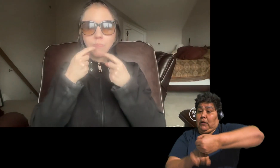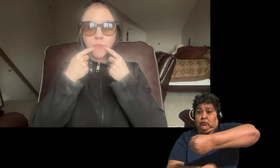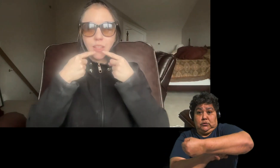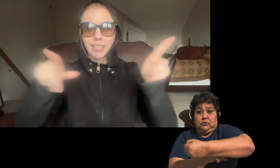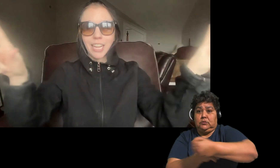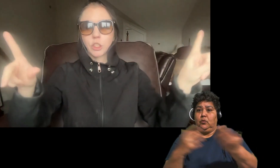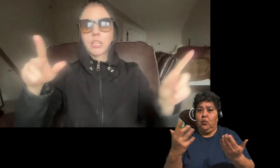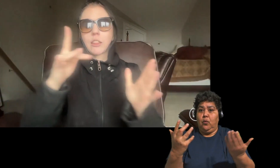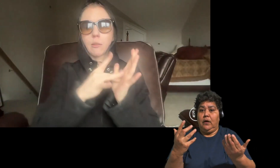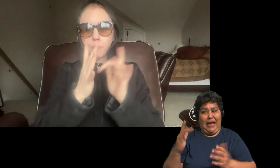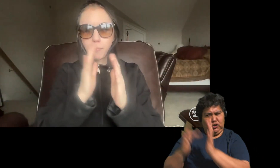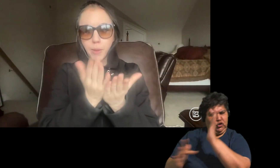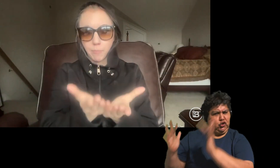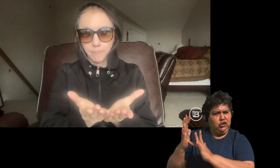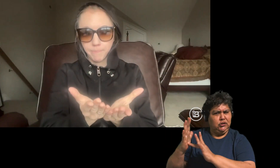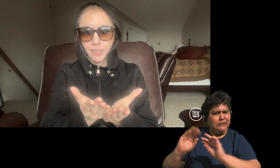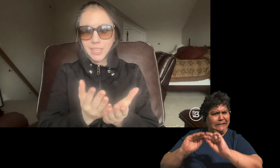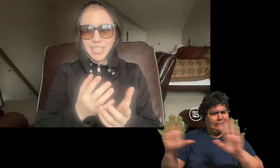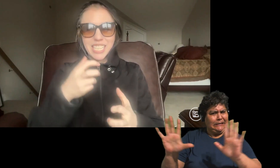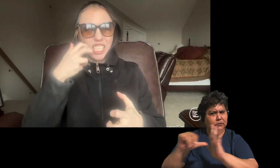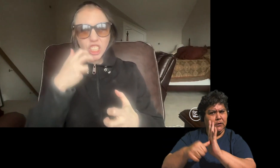that, about spreading the gospel.